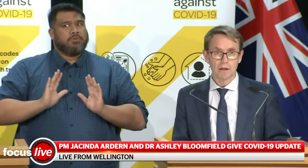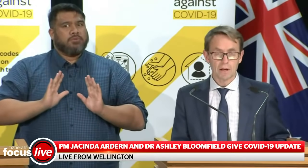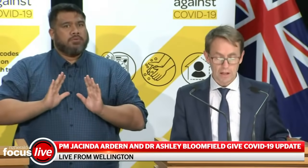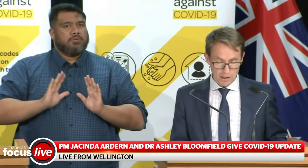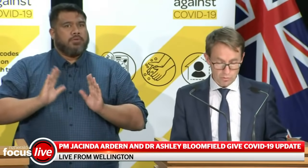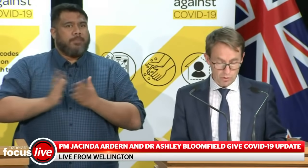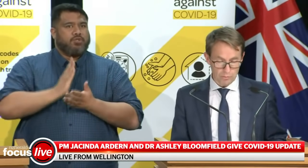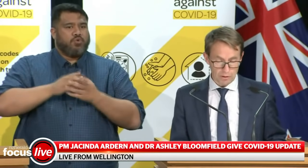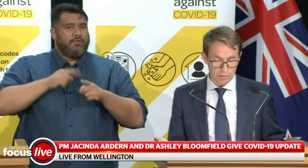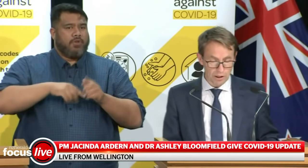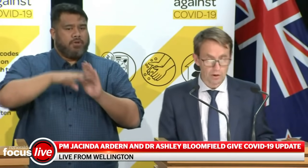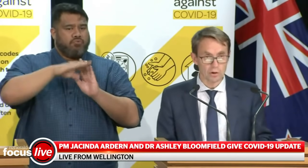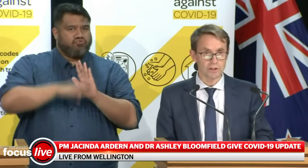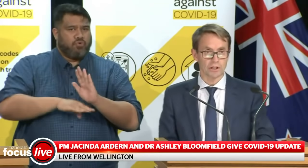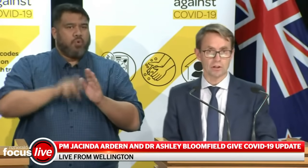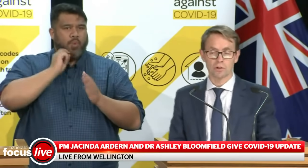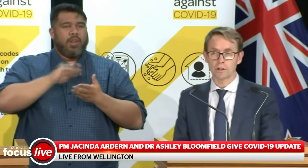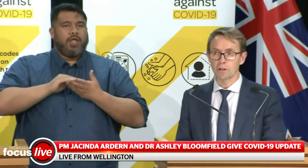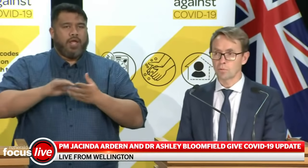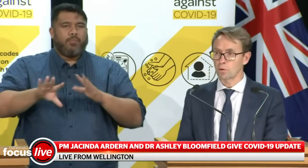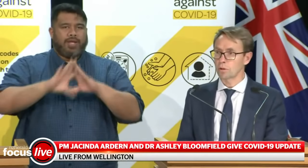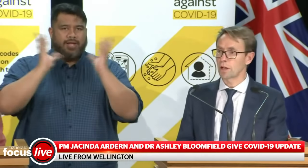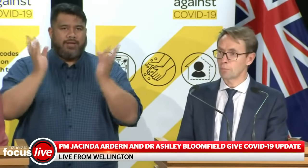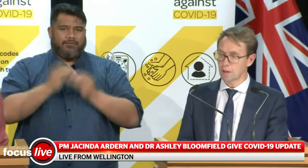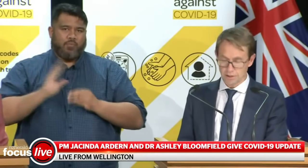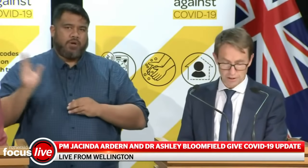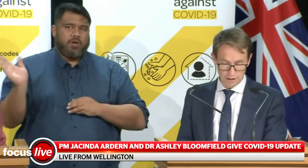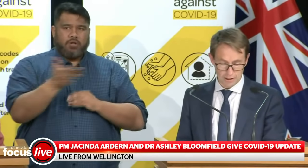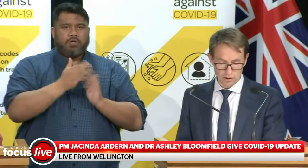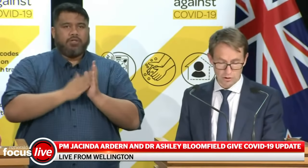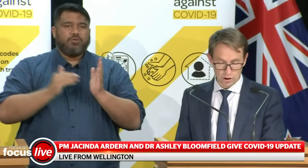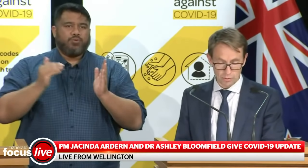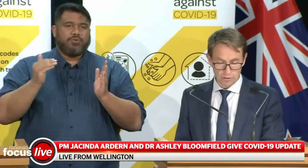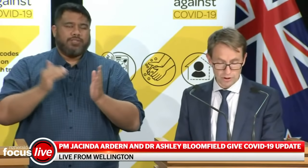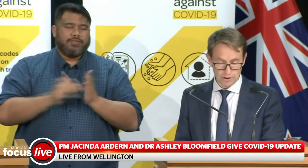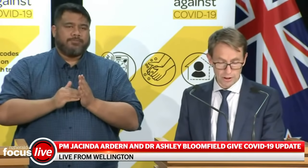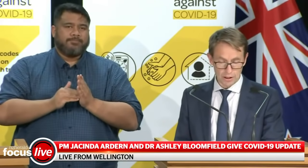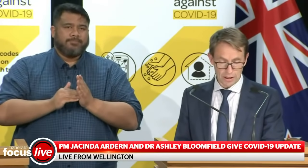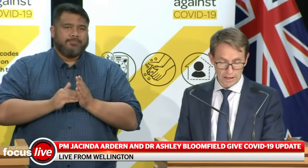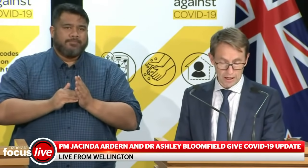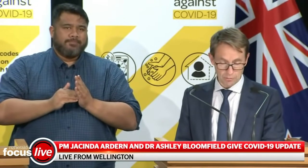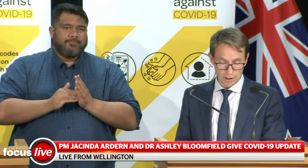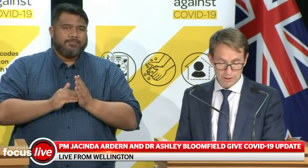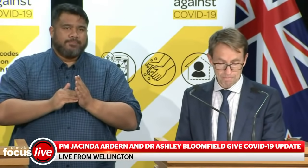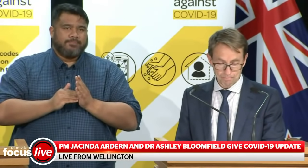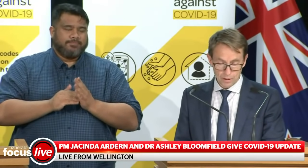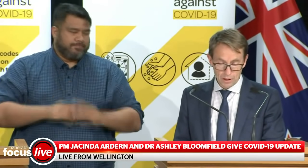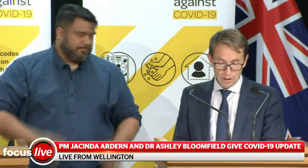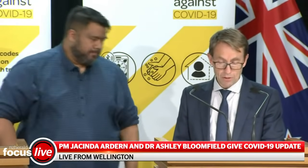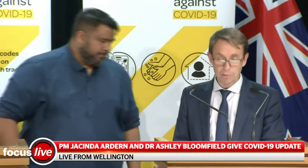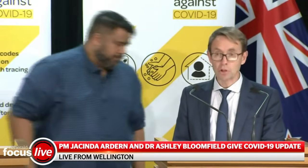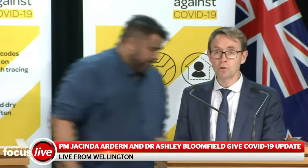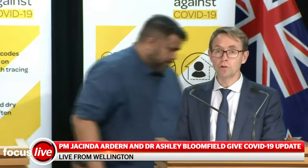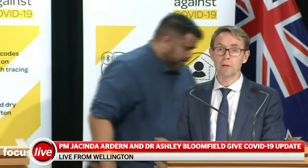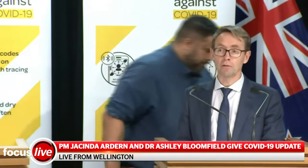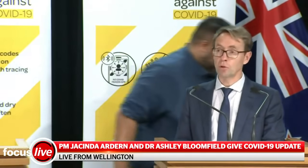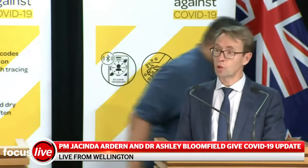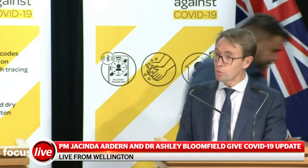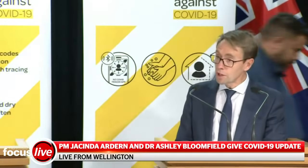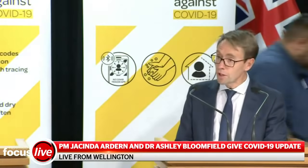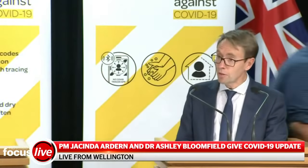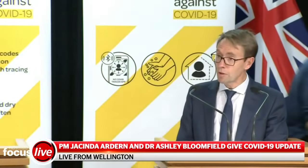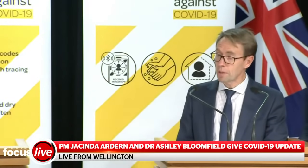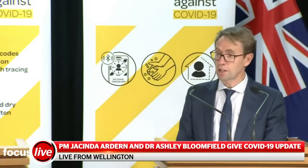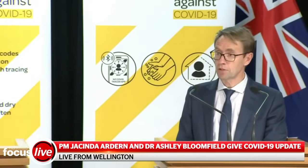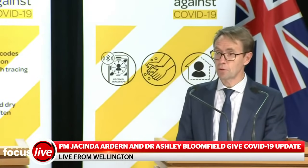response. Hard work from everyone across the country will help us get on top of this outbreak. There's been a huge amount of